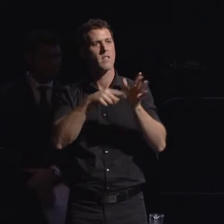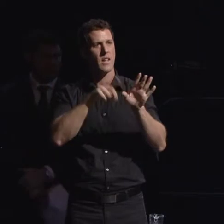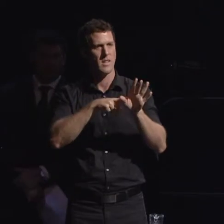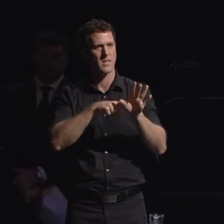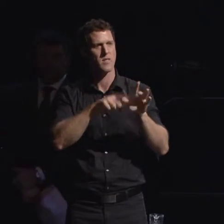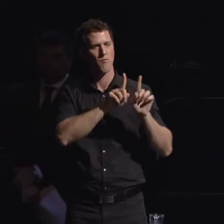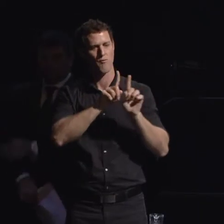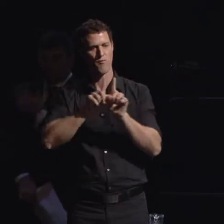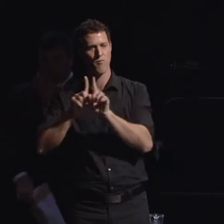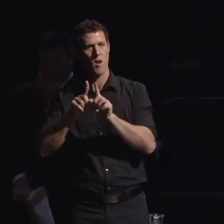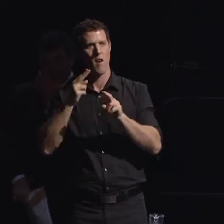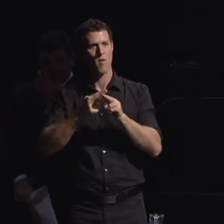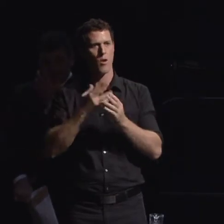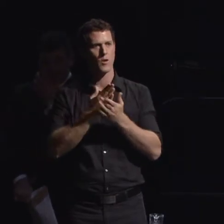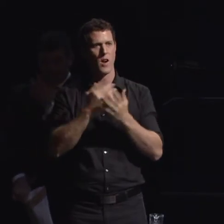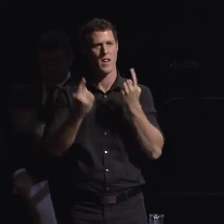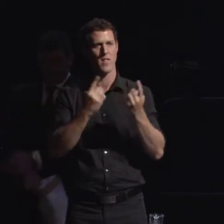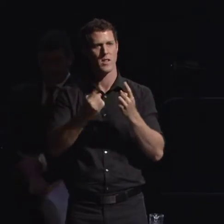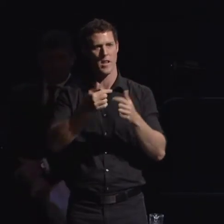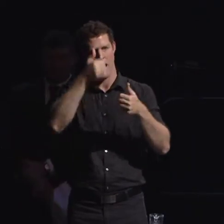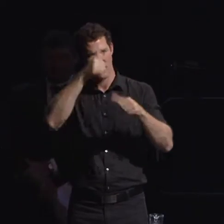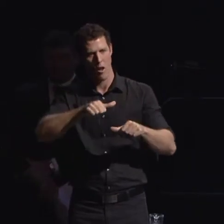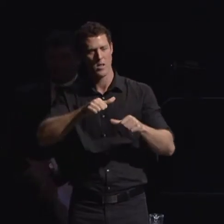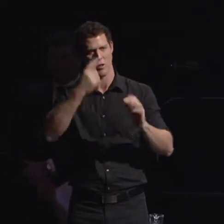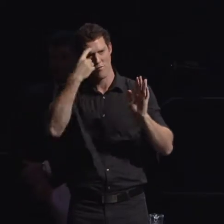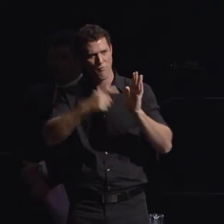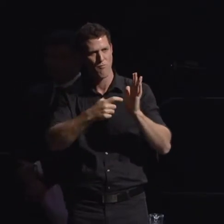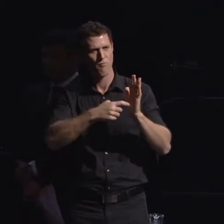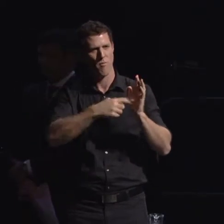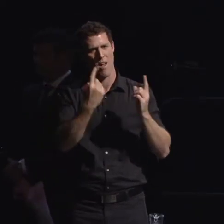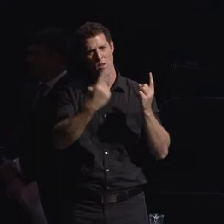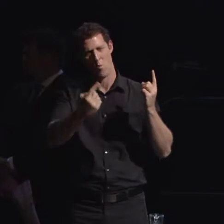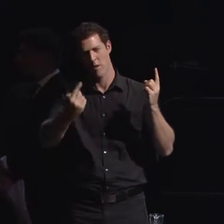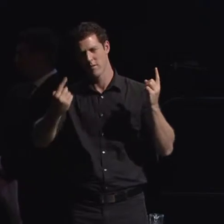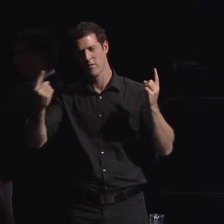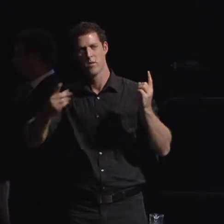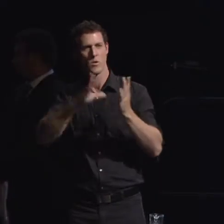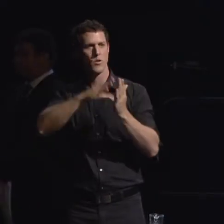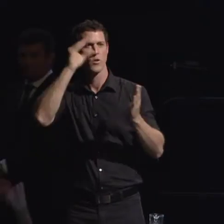to individually acknowledge each and every one of our graduating students.